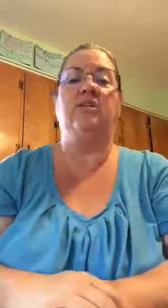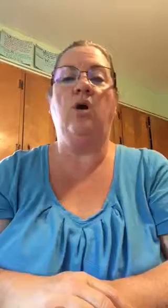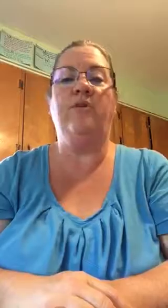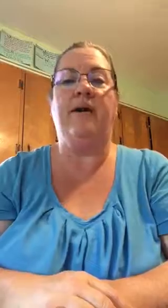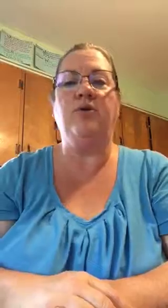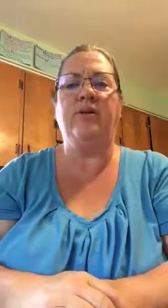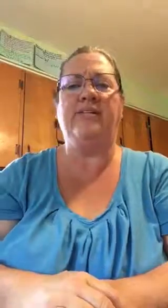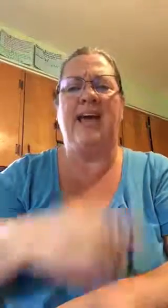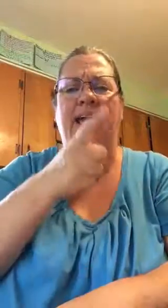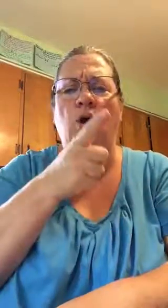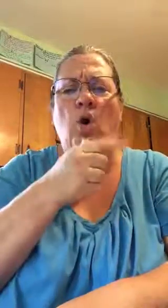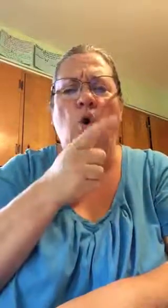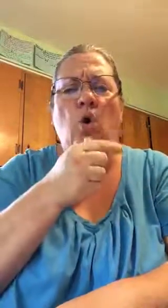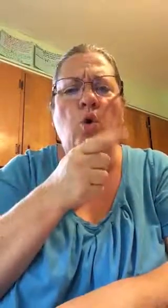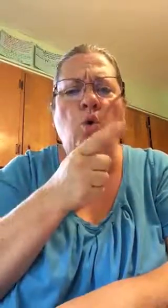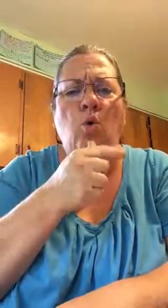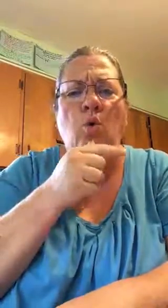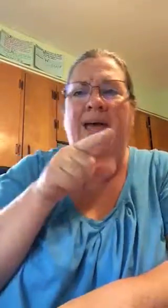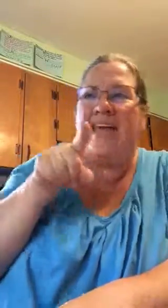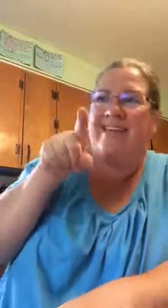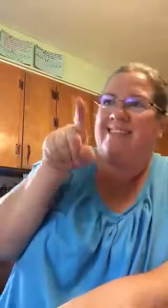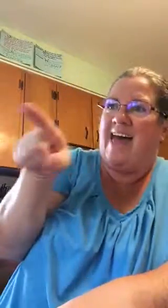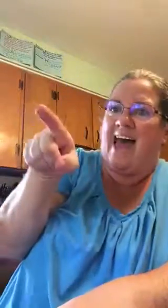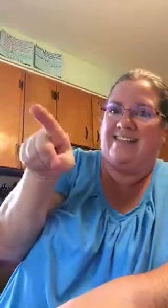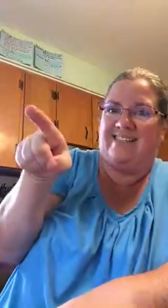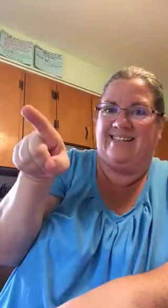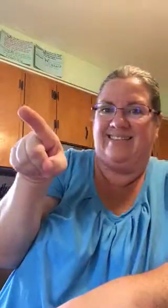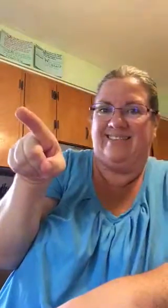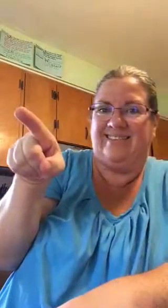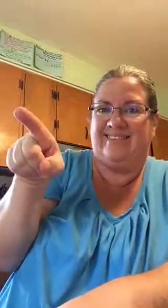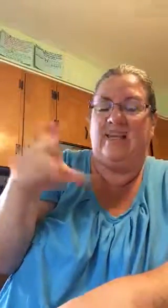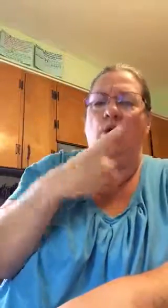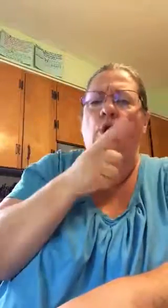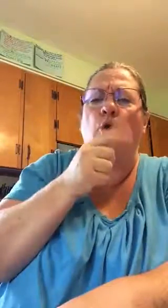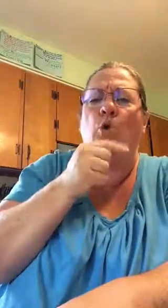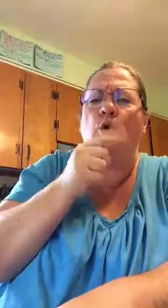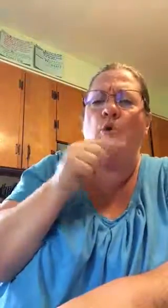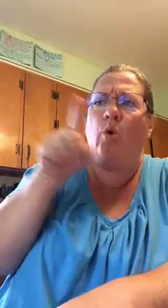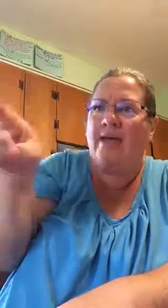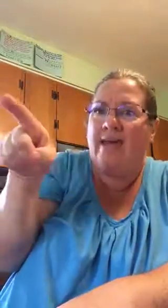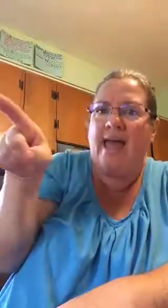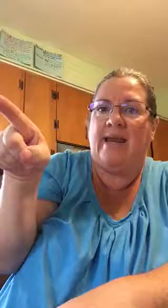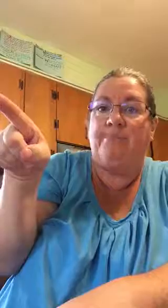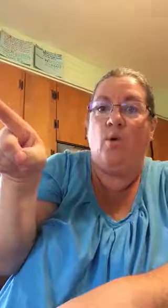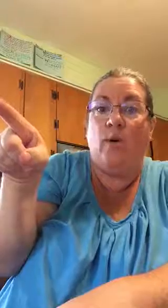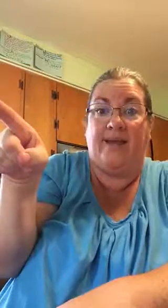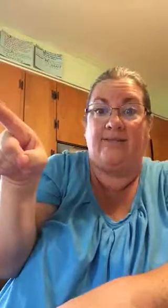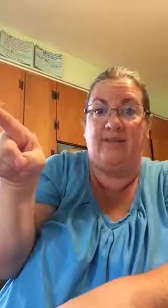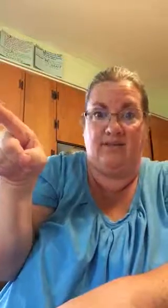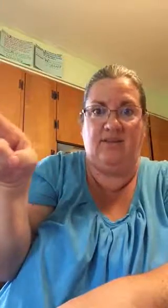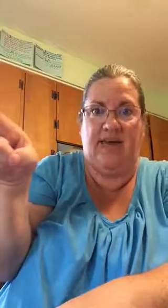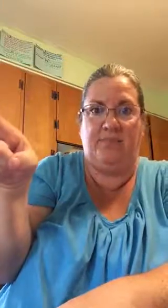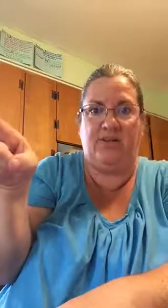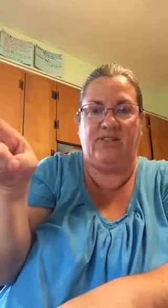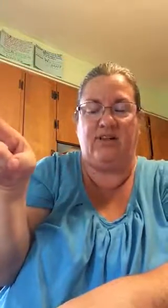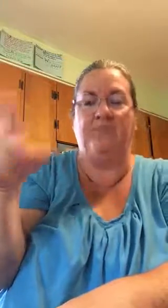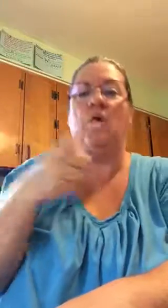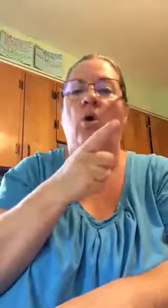So if I'm going to say, who is that? Who, and I point to that person.